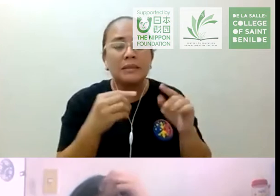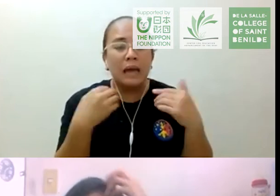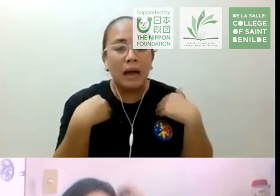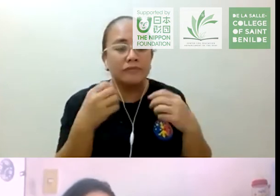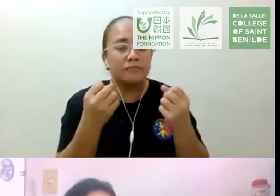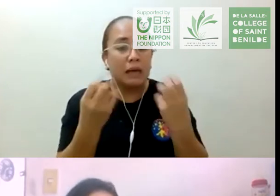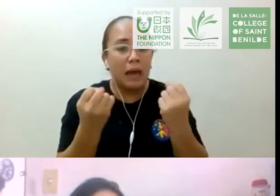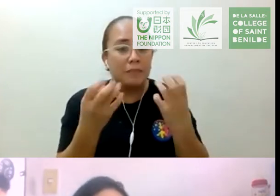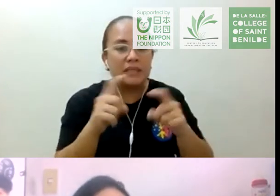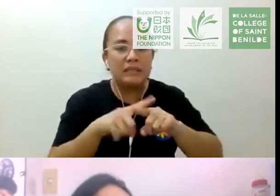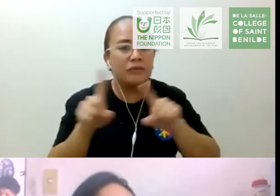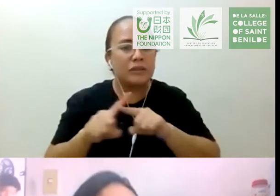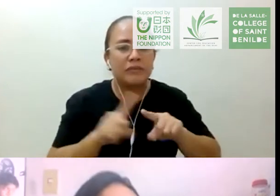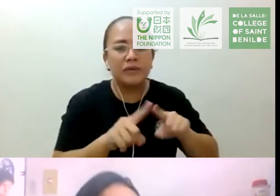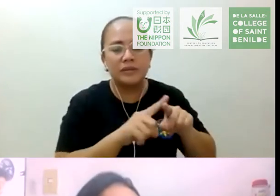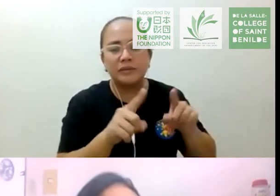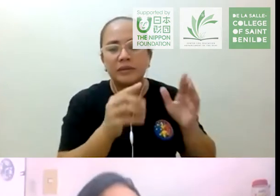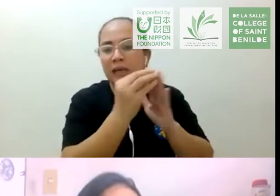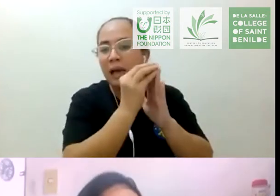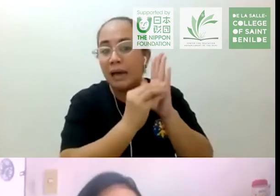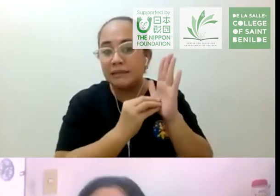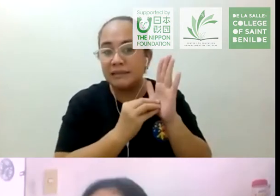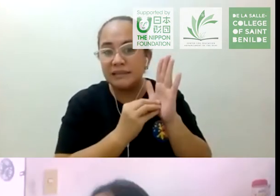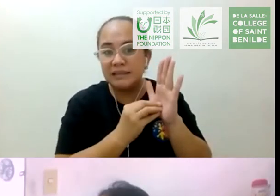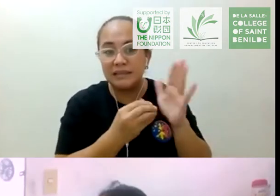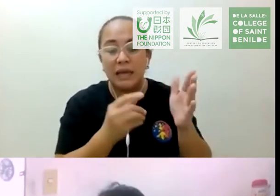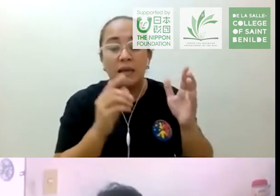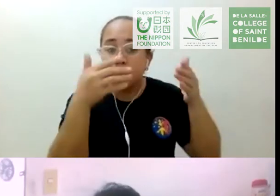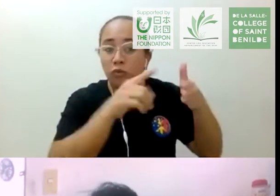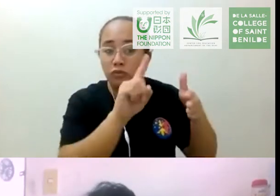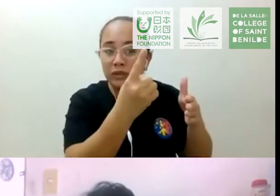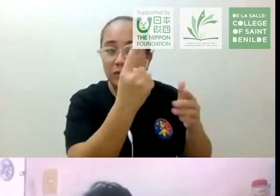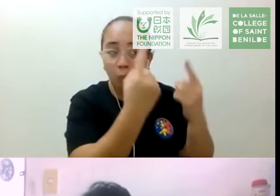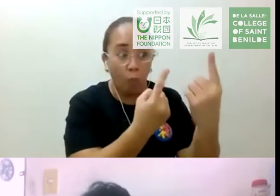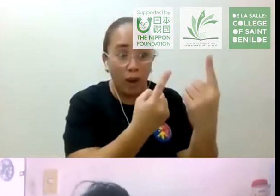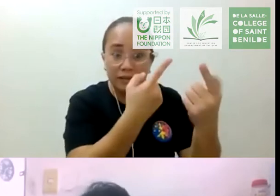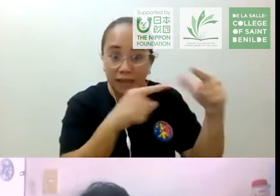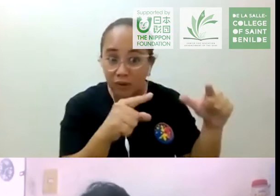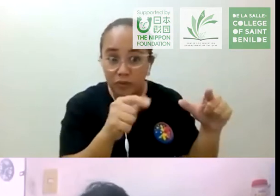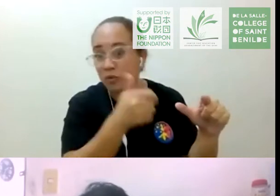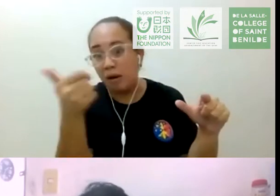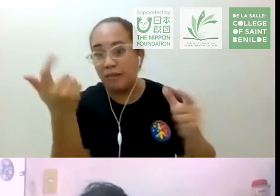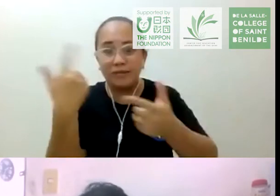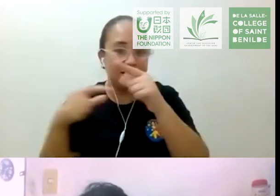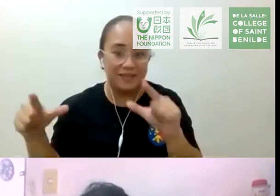shapes that are peculiar to one sign language or another.